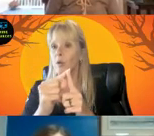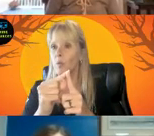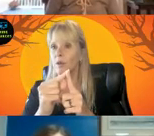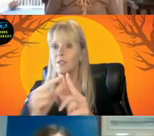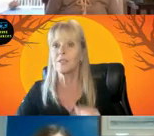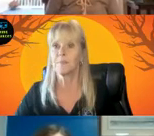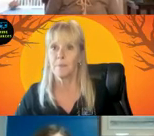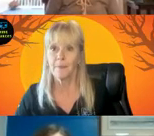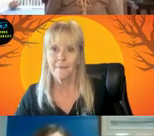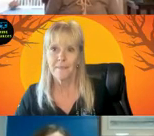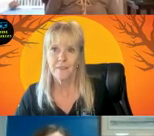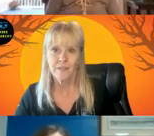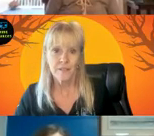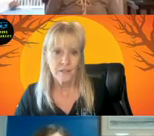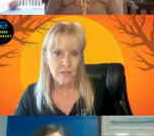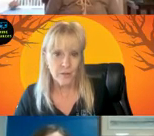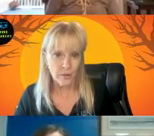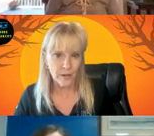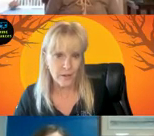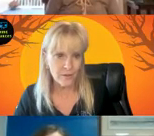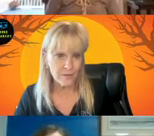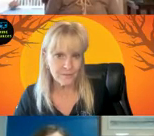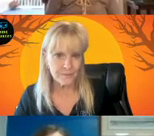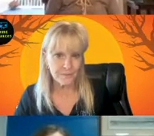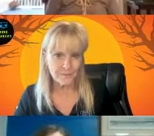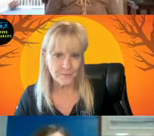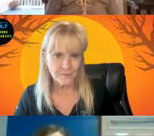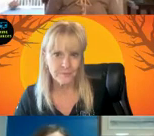one of the words. So here we go.